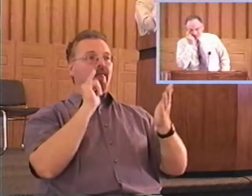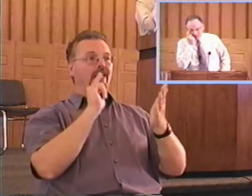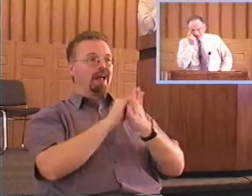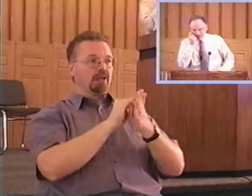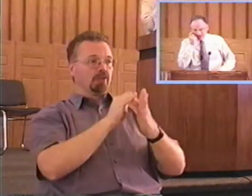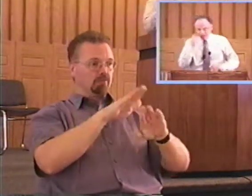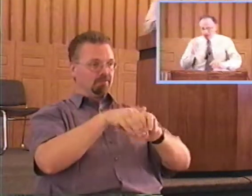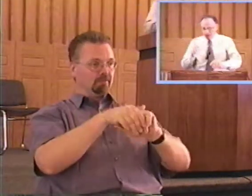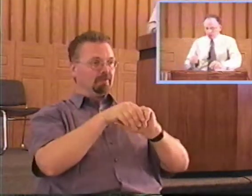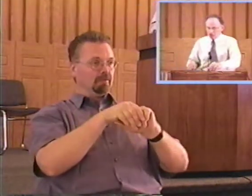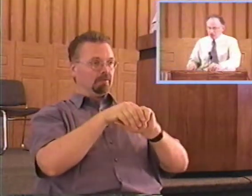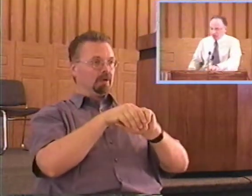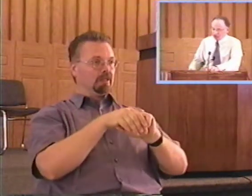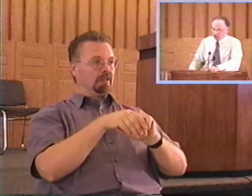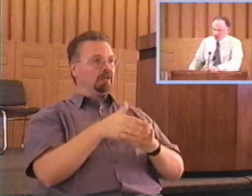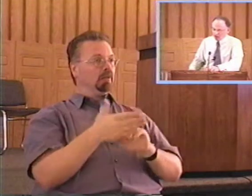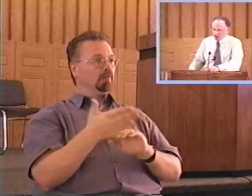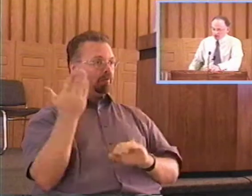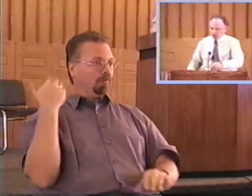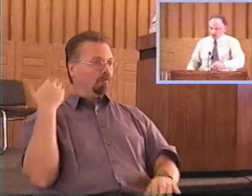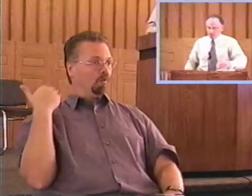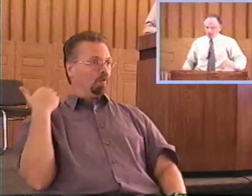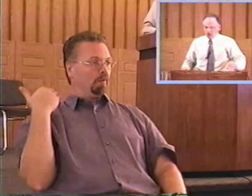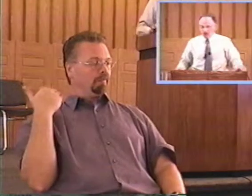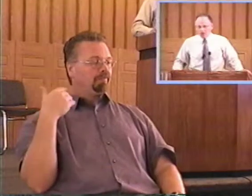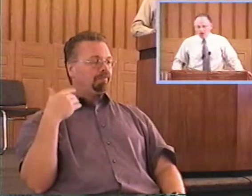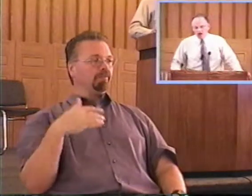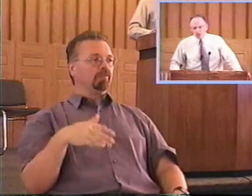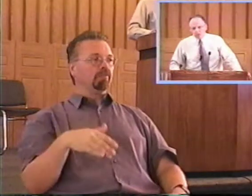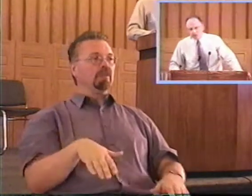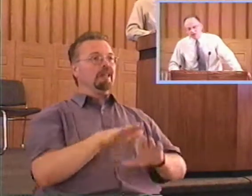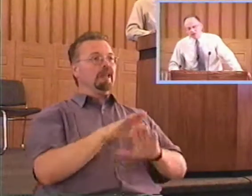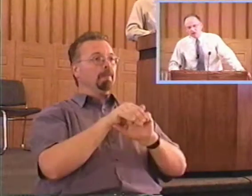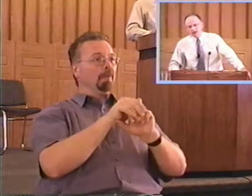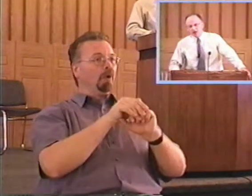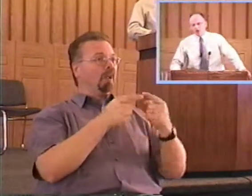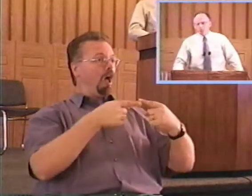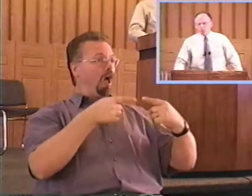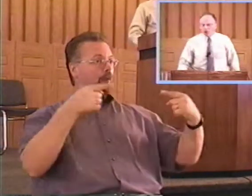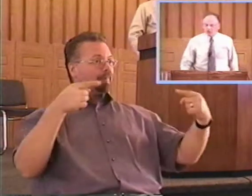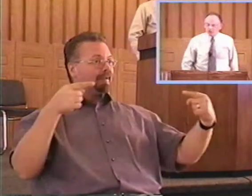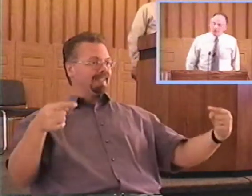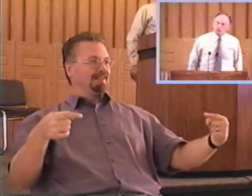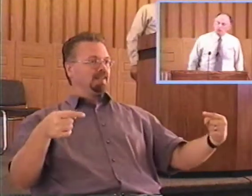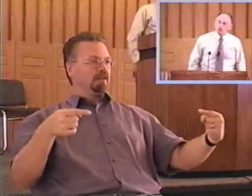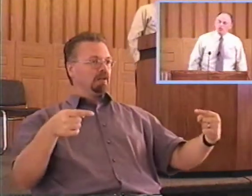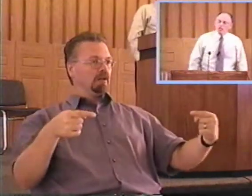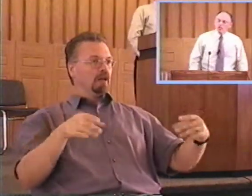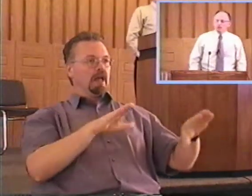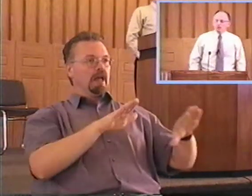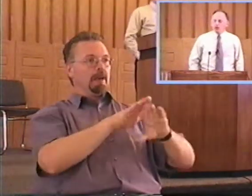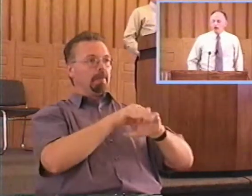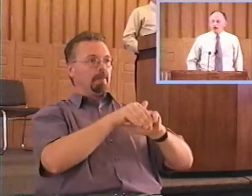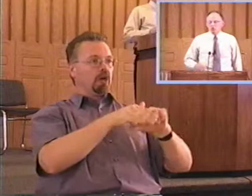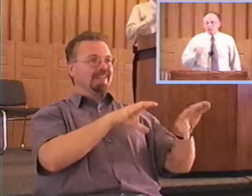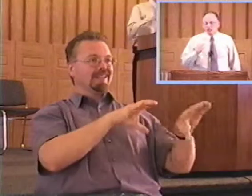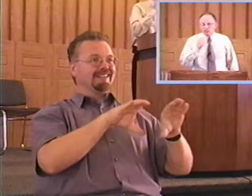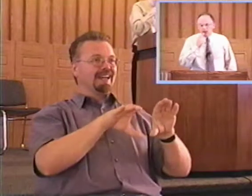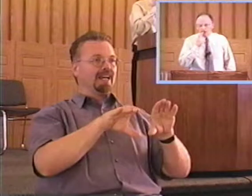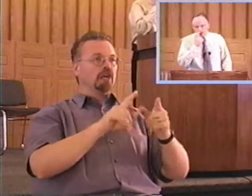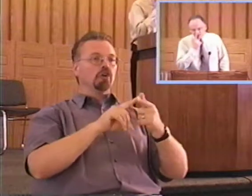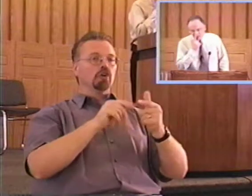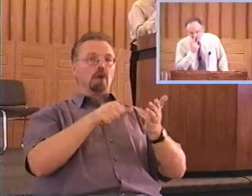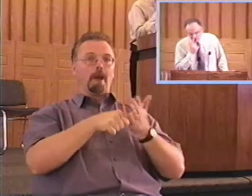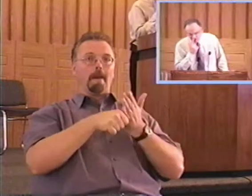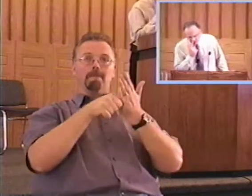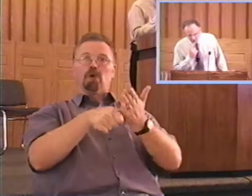hypocrisy is. Hypocrisy does the opposite. Hypocrisy is done to impress people. Hypocrisy